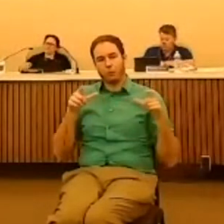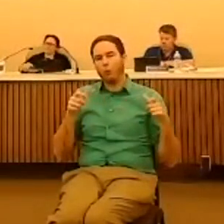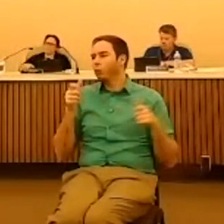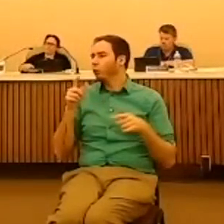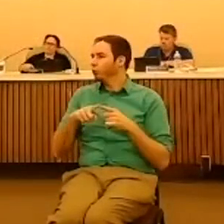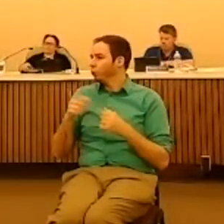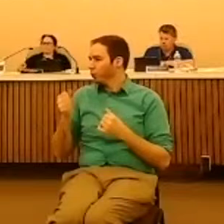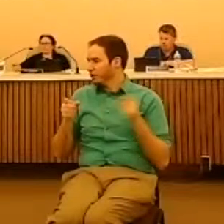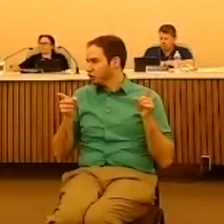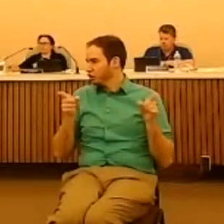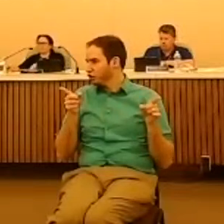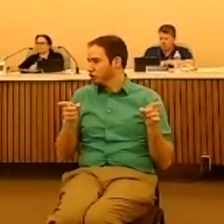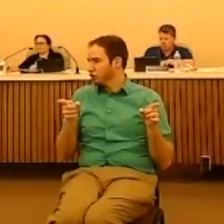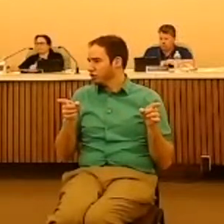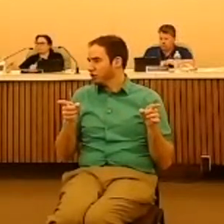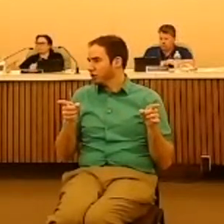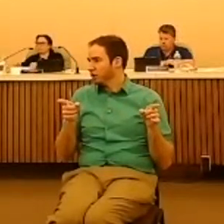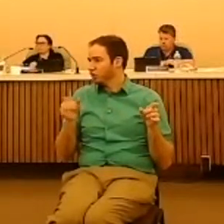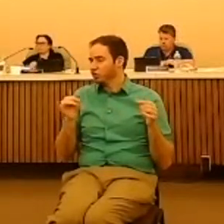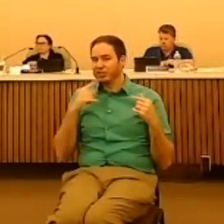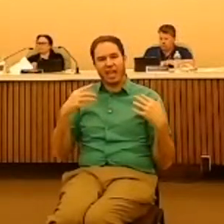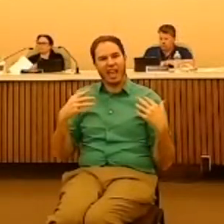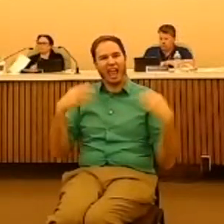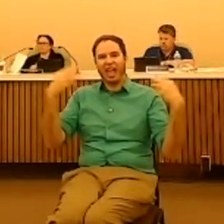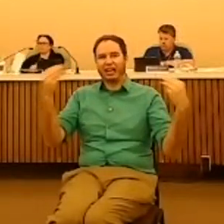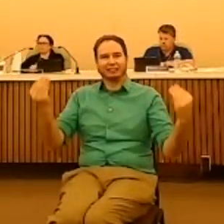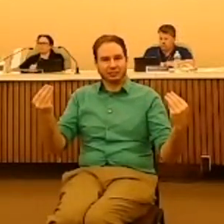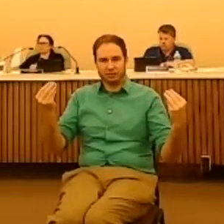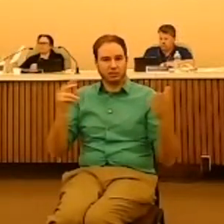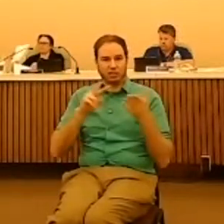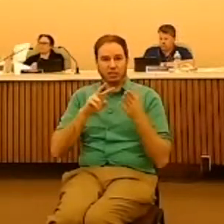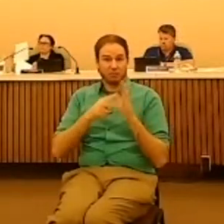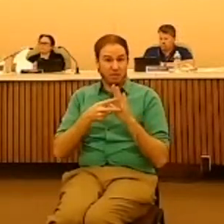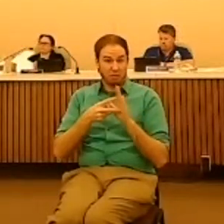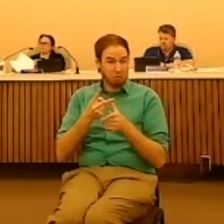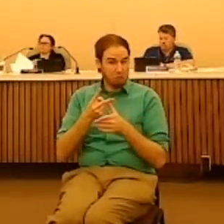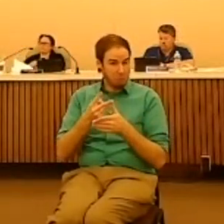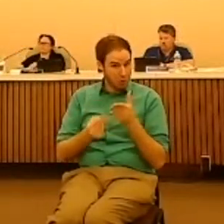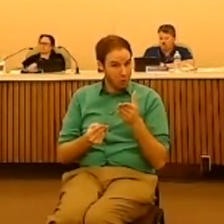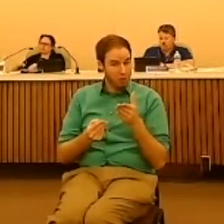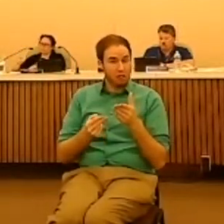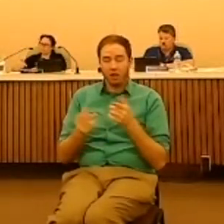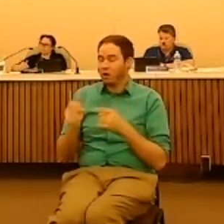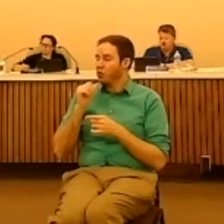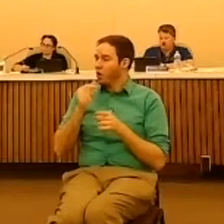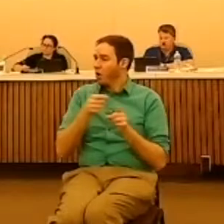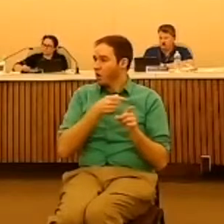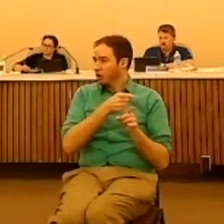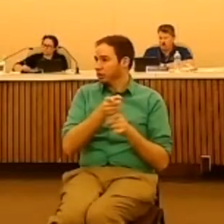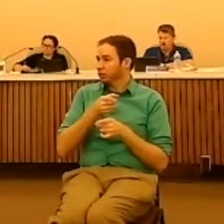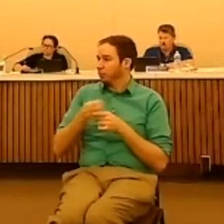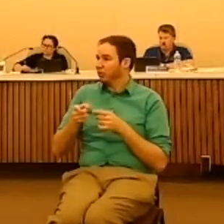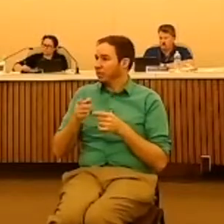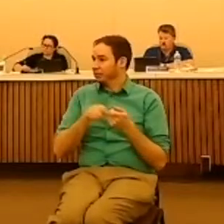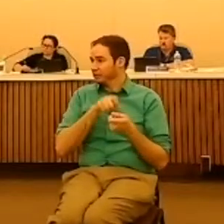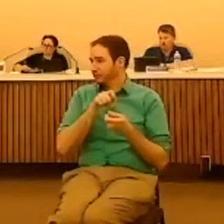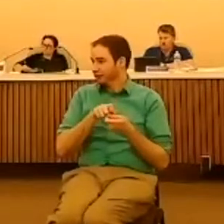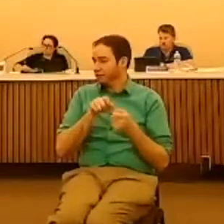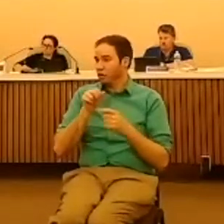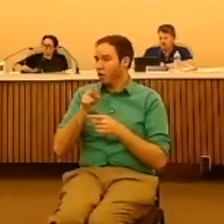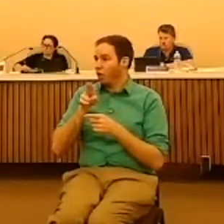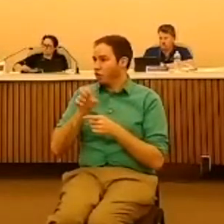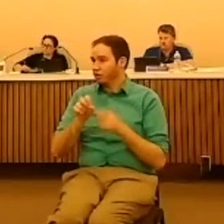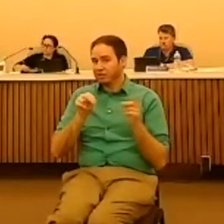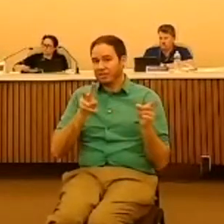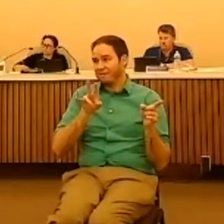road? Just exiting out, so it's not. Oh, you don't have the split to Authors versus